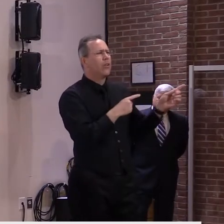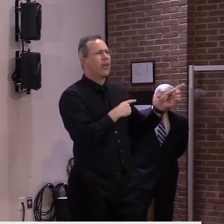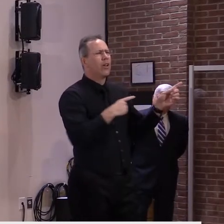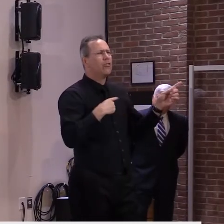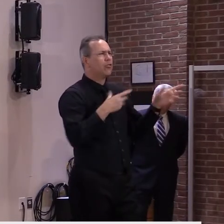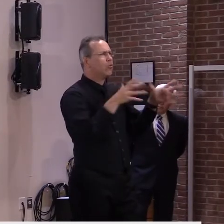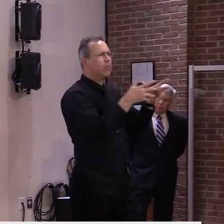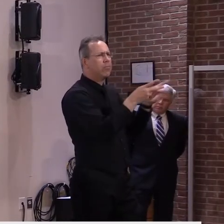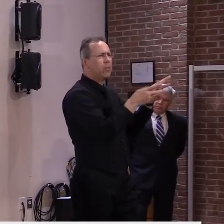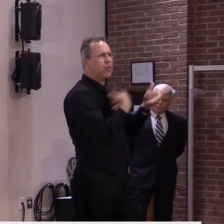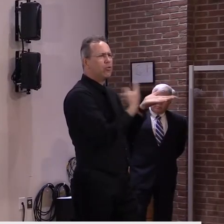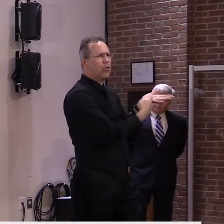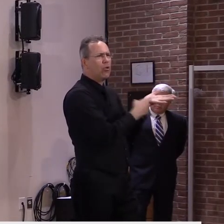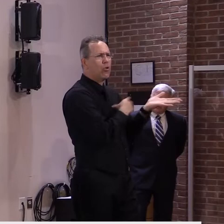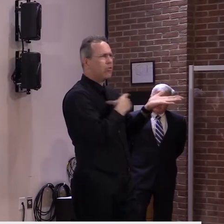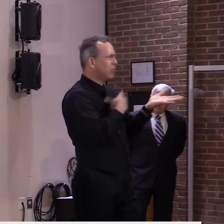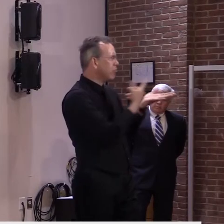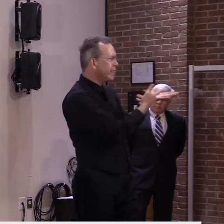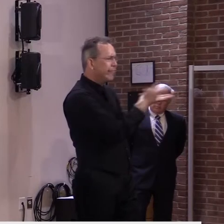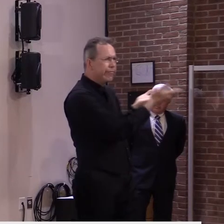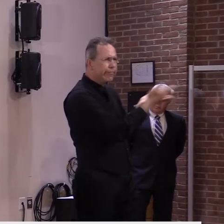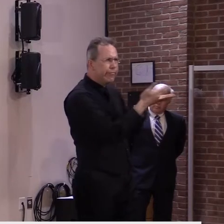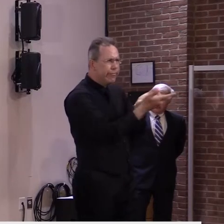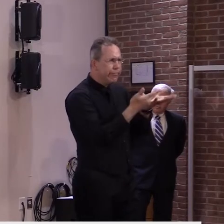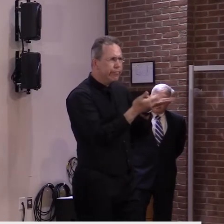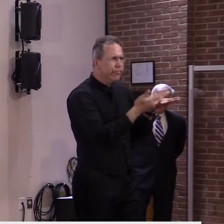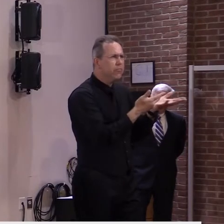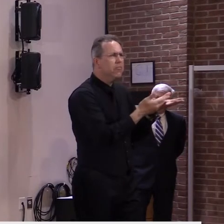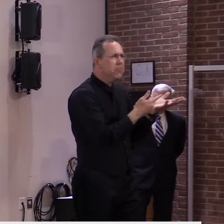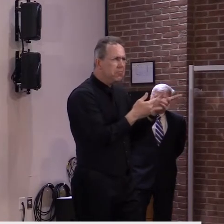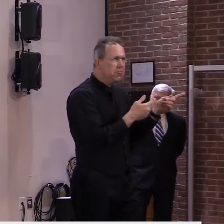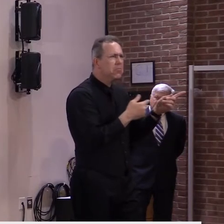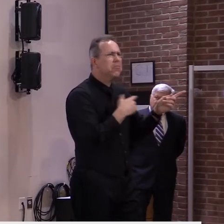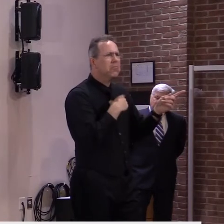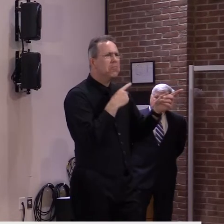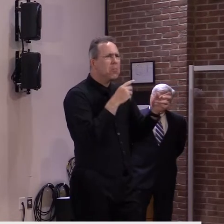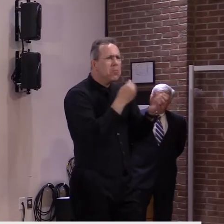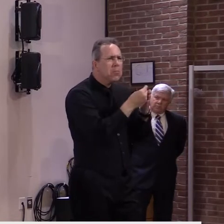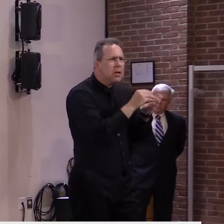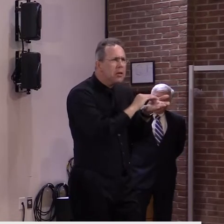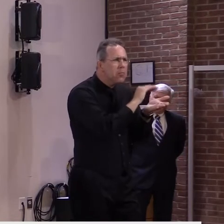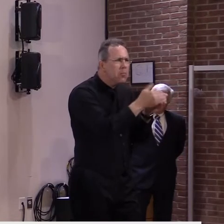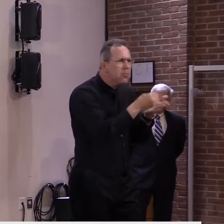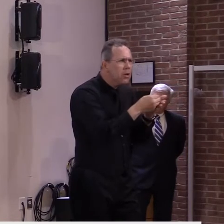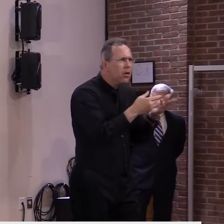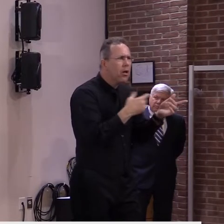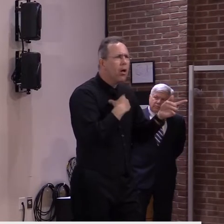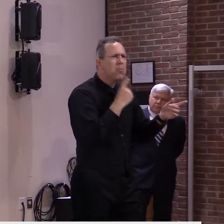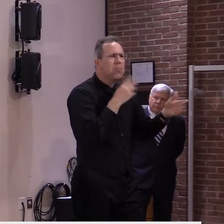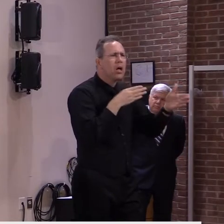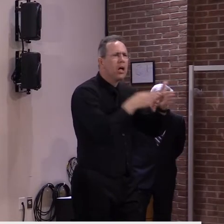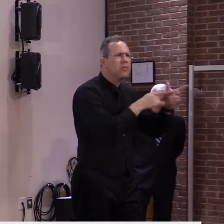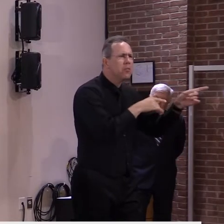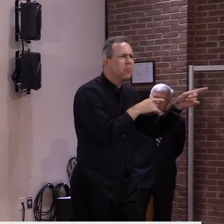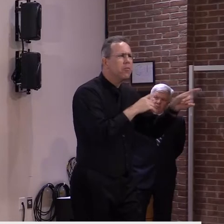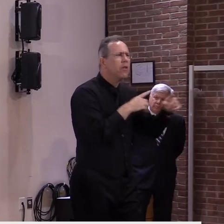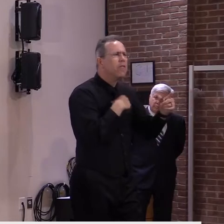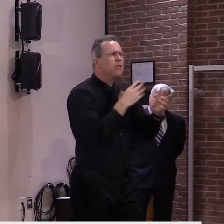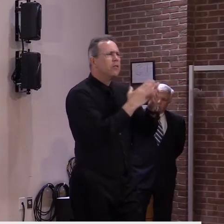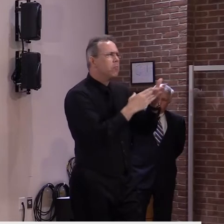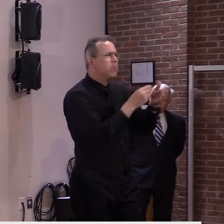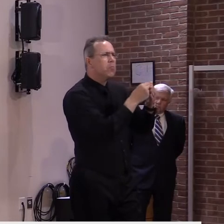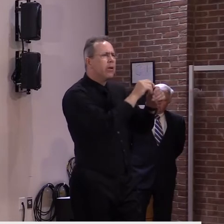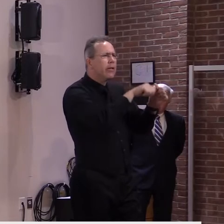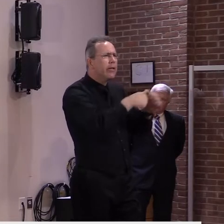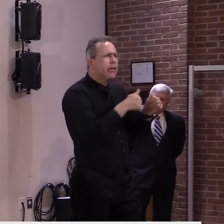not opposed to having a reserve, the $150 million reserve for the pension to buy